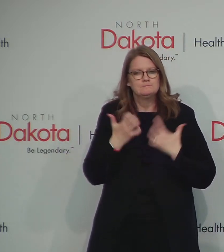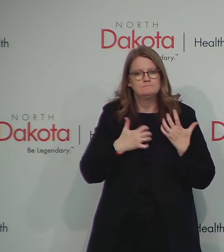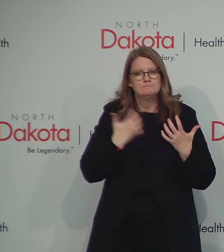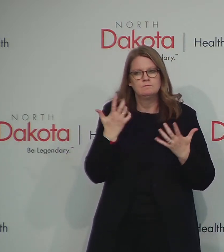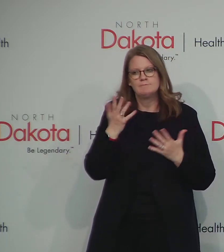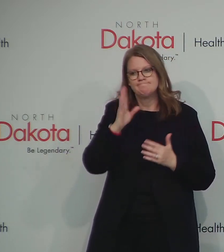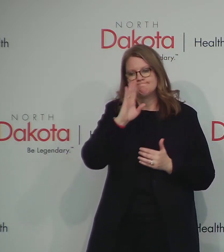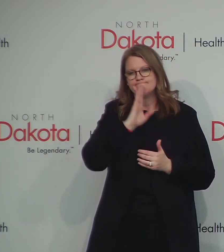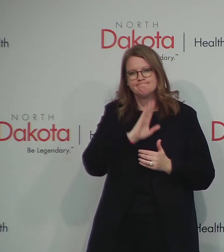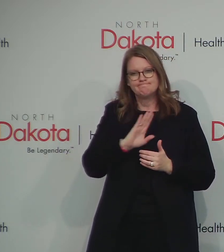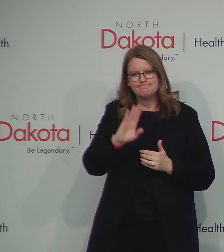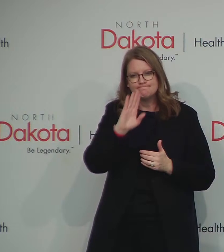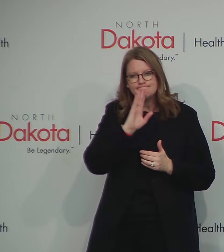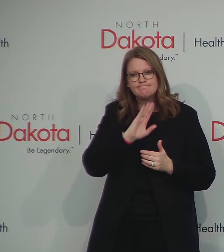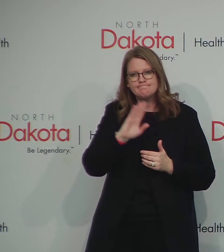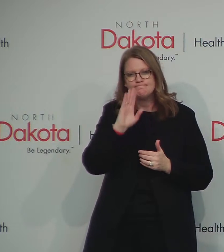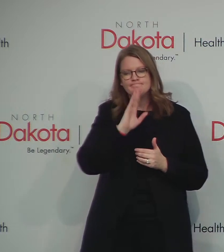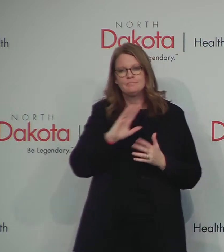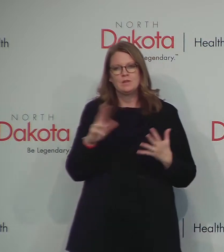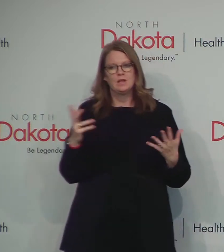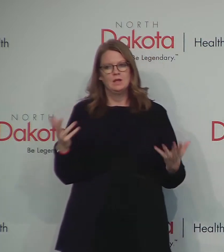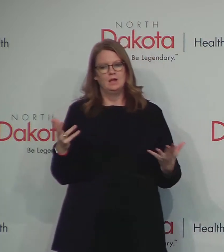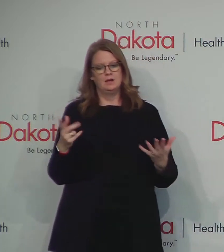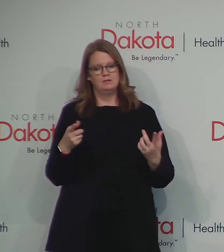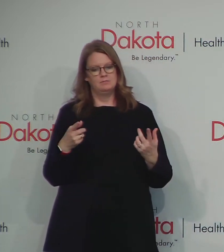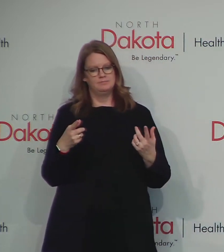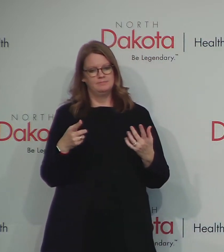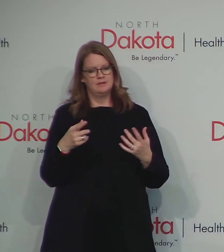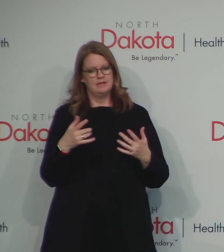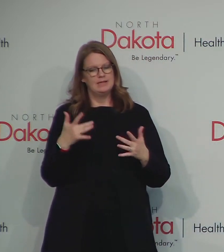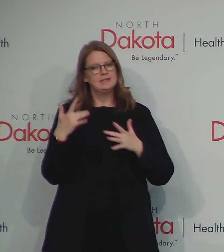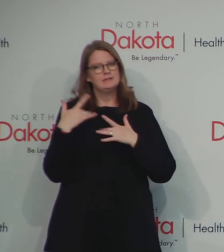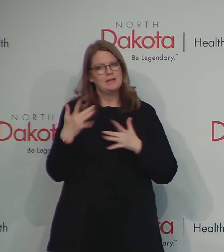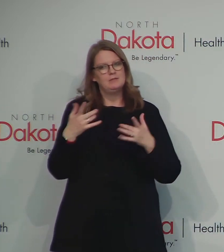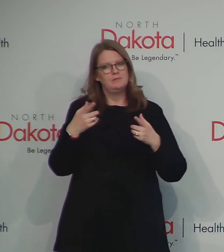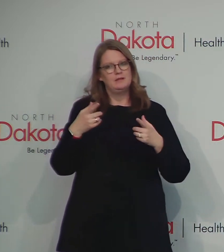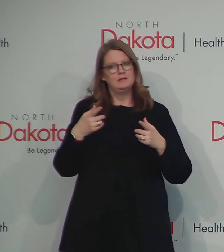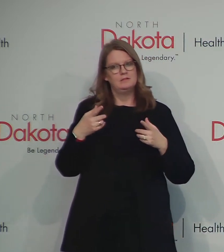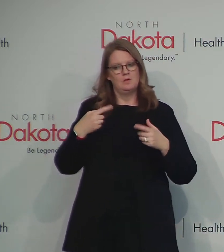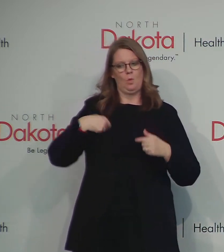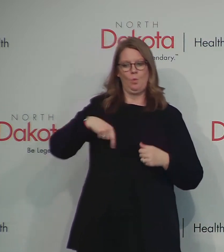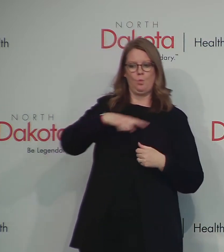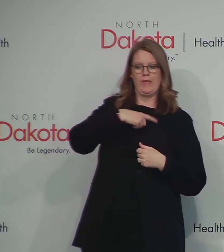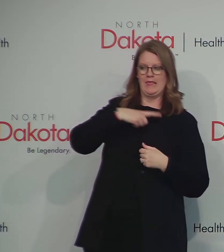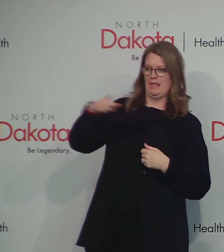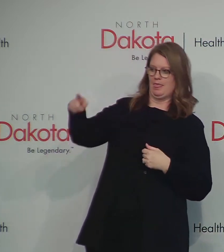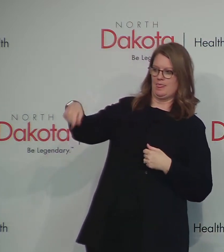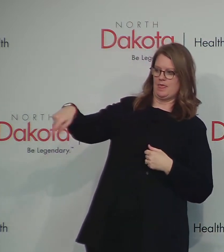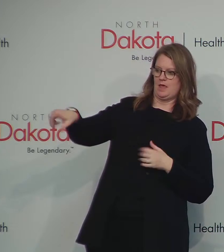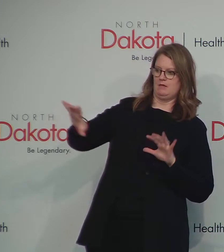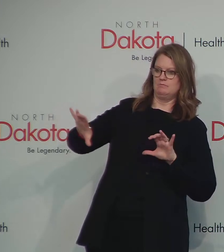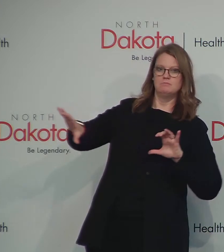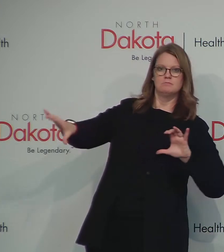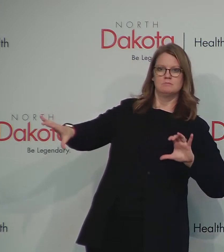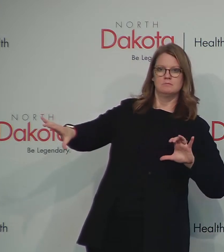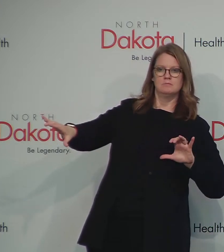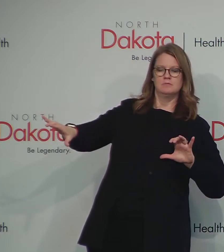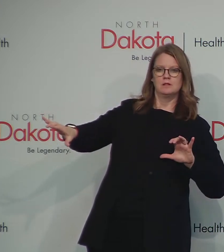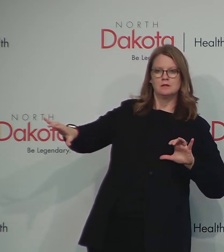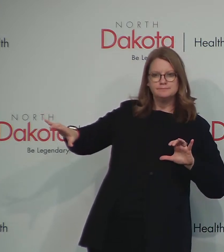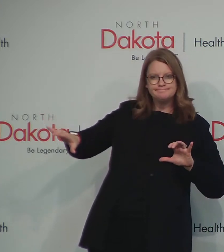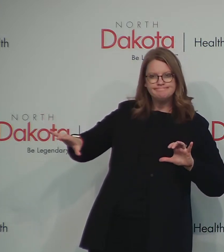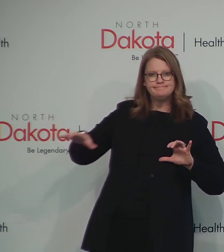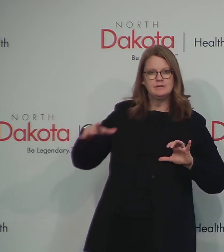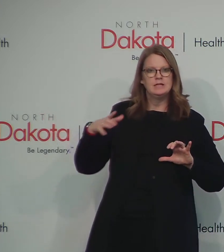and there was often a framing during the pandemic about we and they. But I want to remind people as we get to